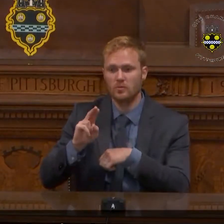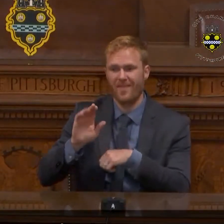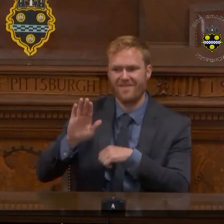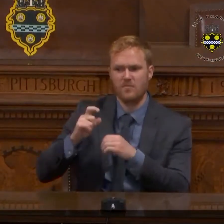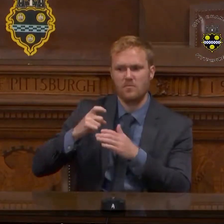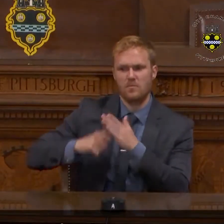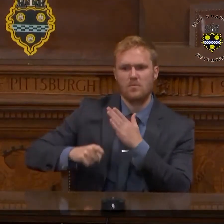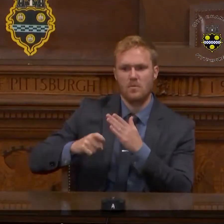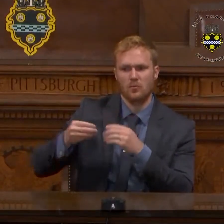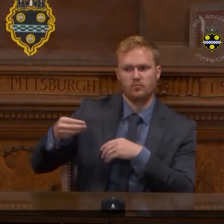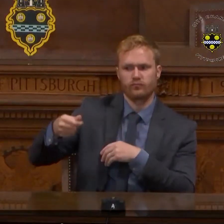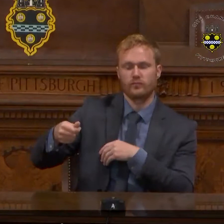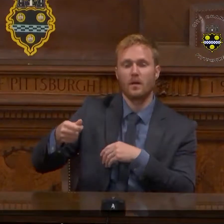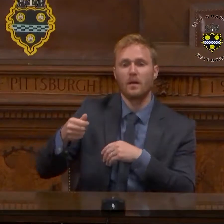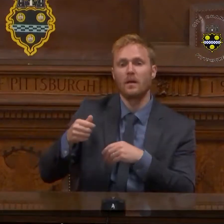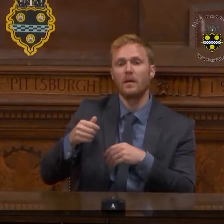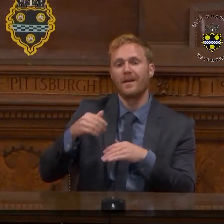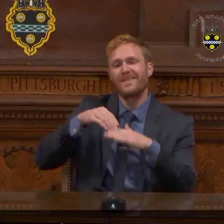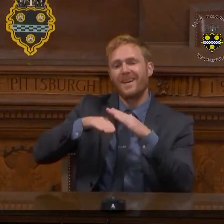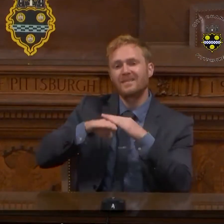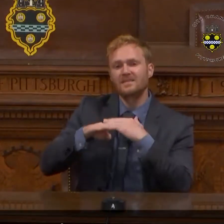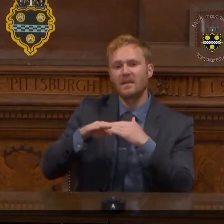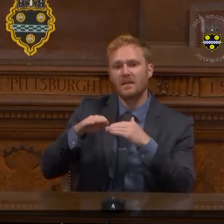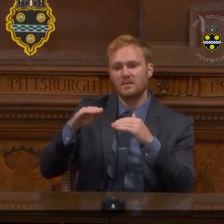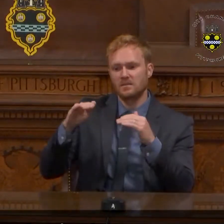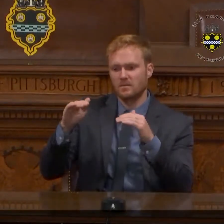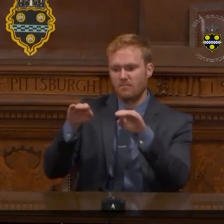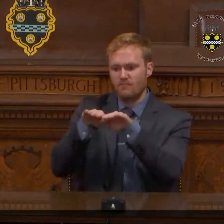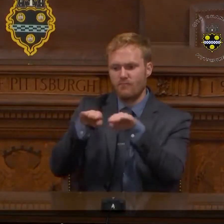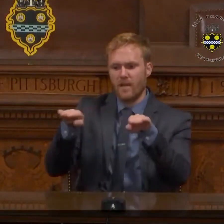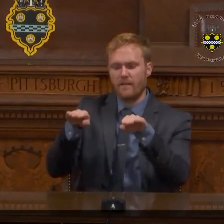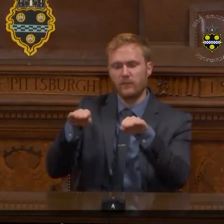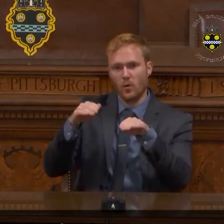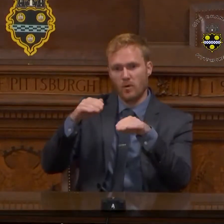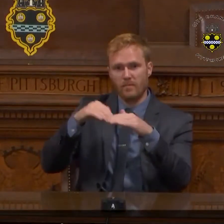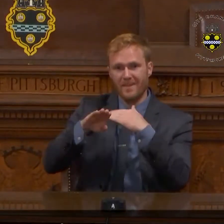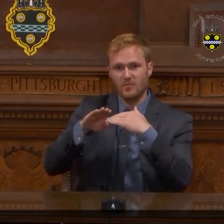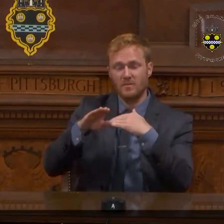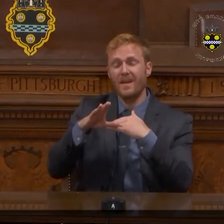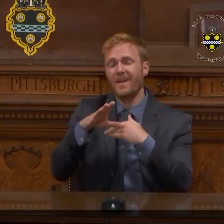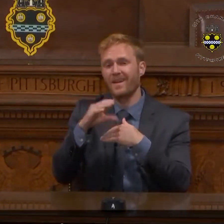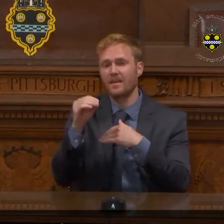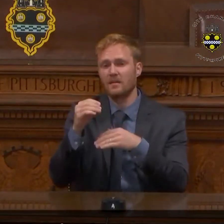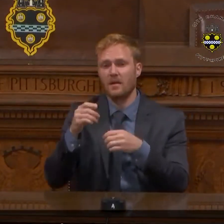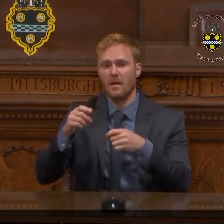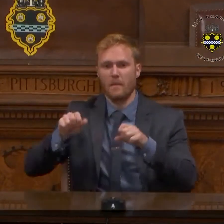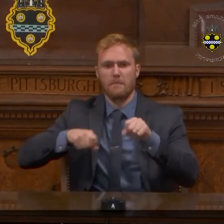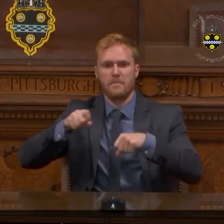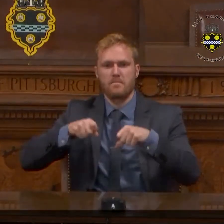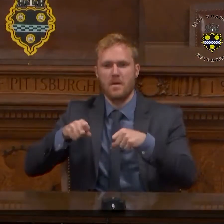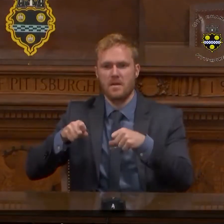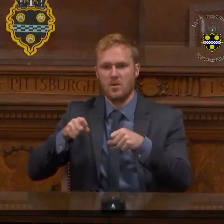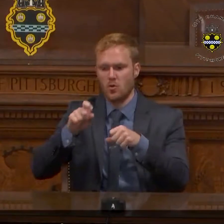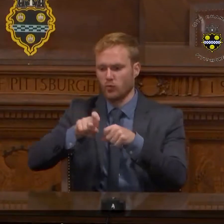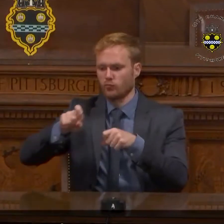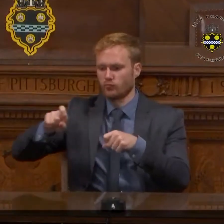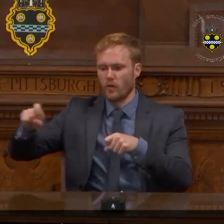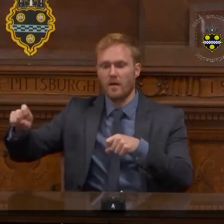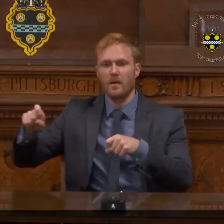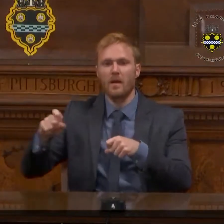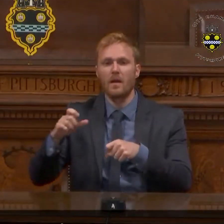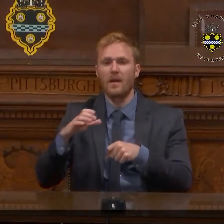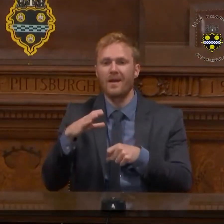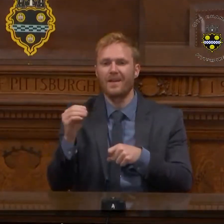expense an access platform entrance, a bike rack, and to relocate a tree bed